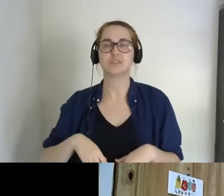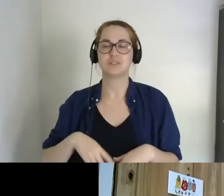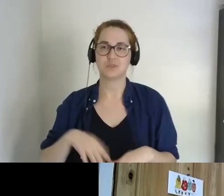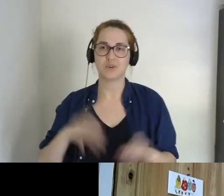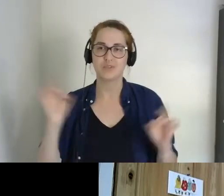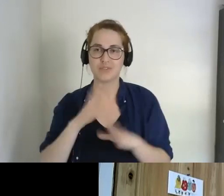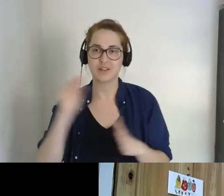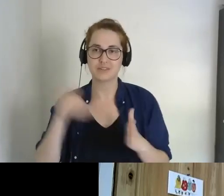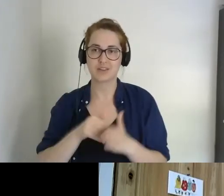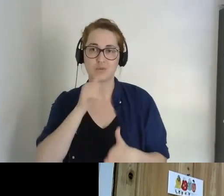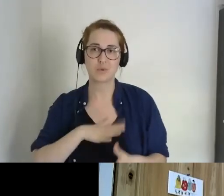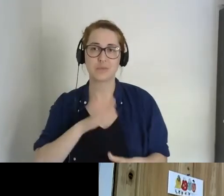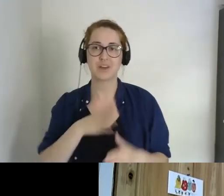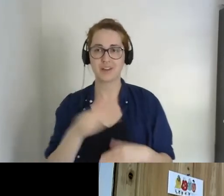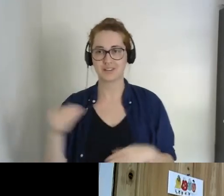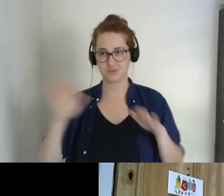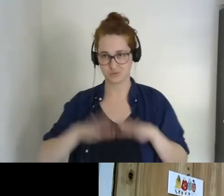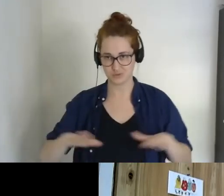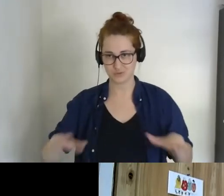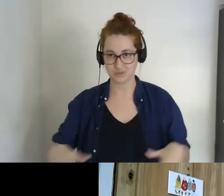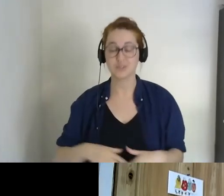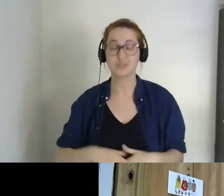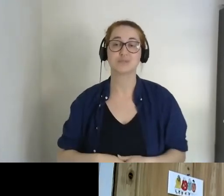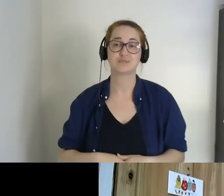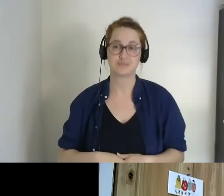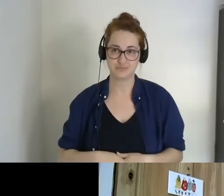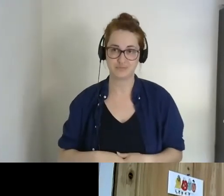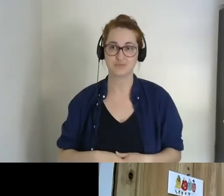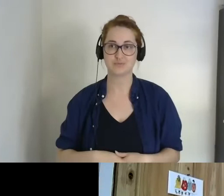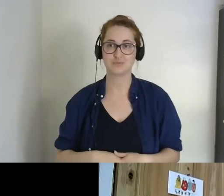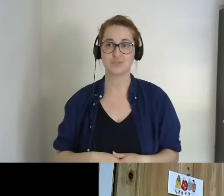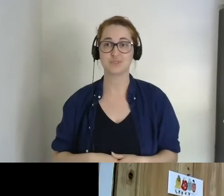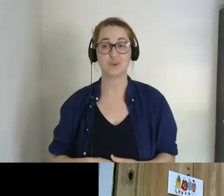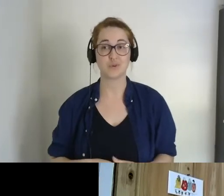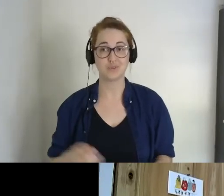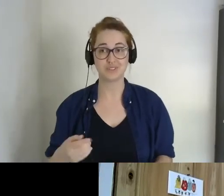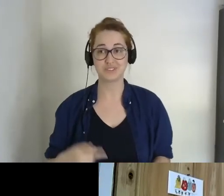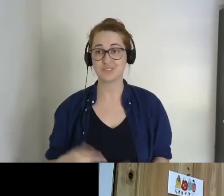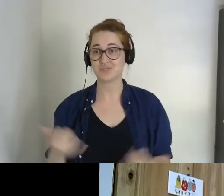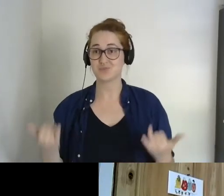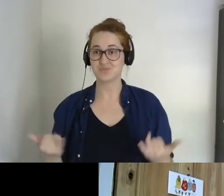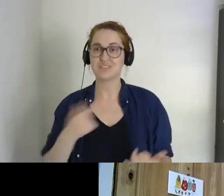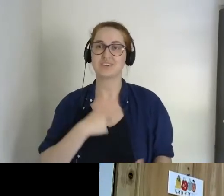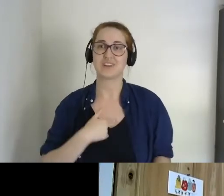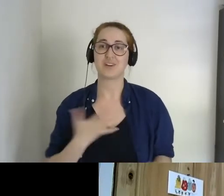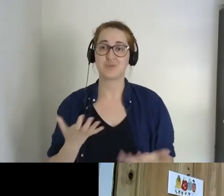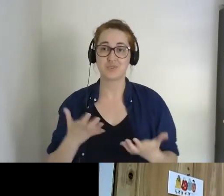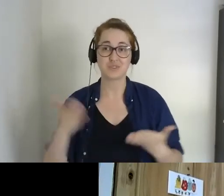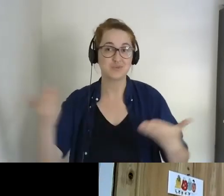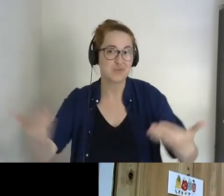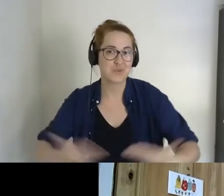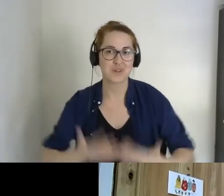Children. On behalf of the Learning Network and Knowledge Hub team, I would like to